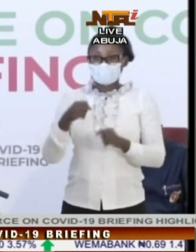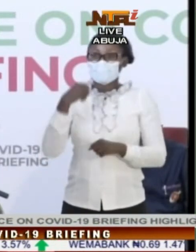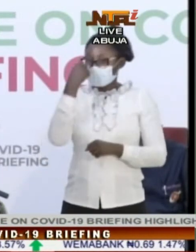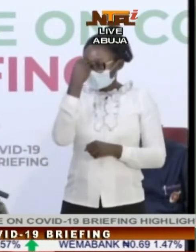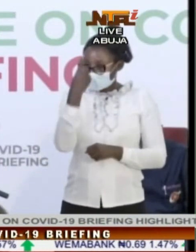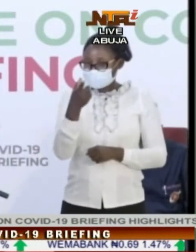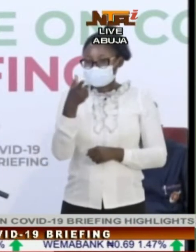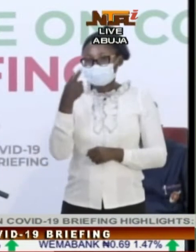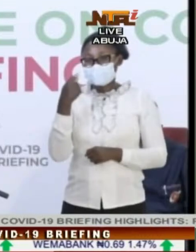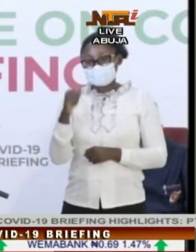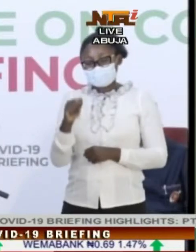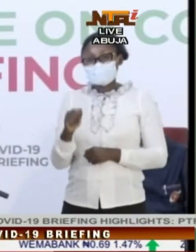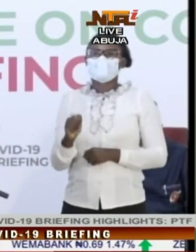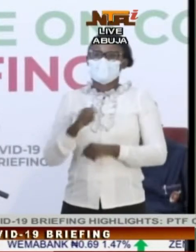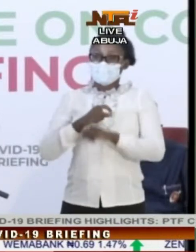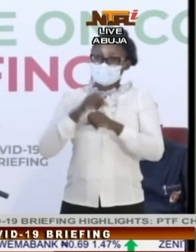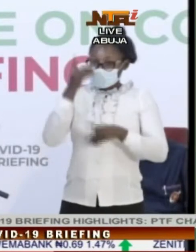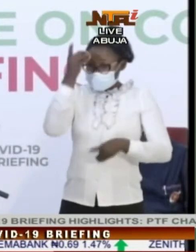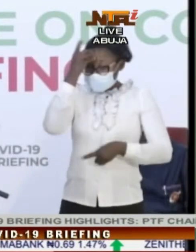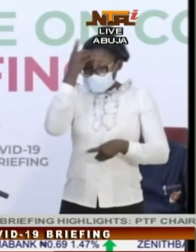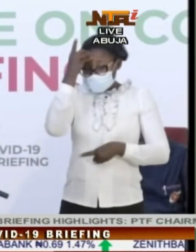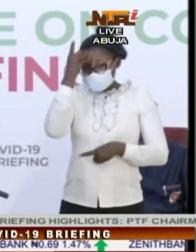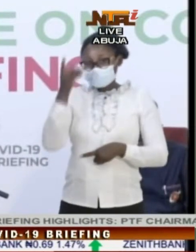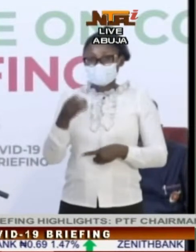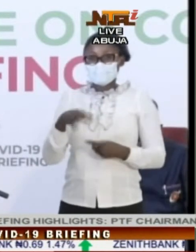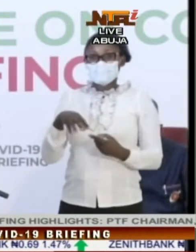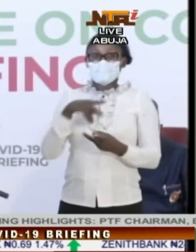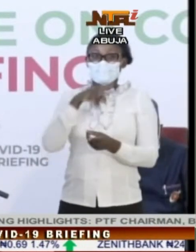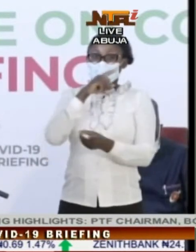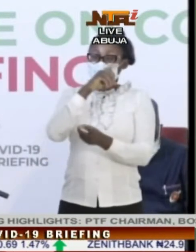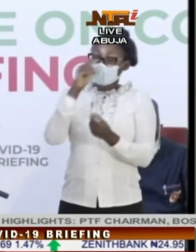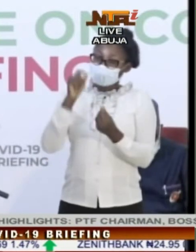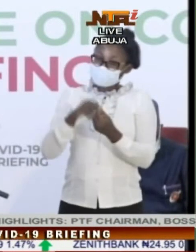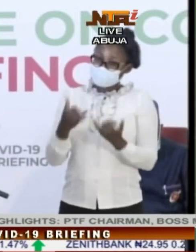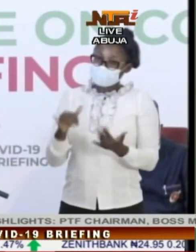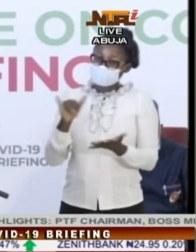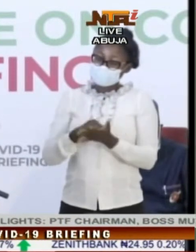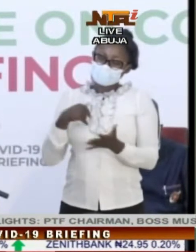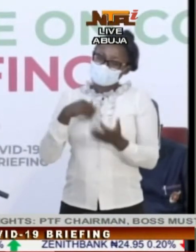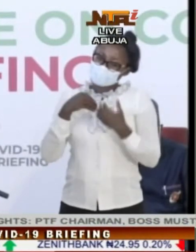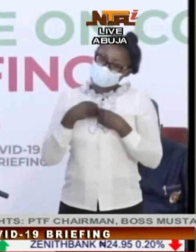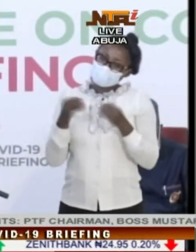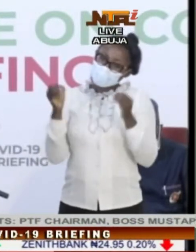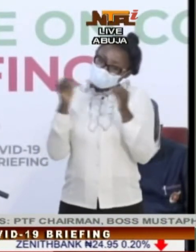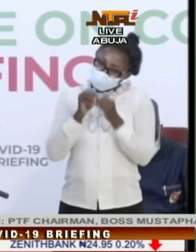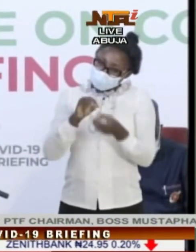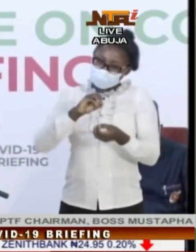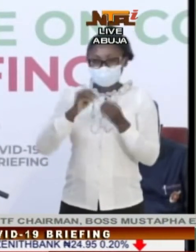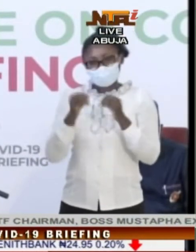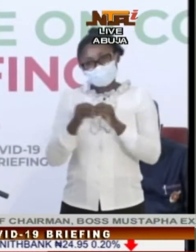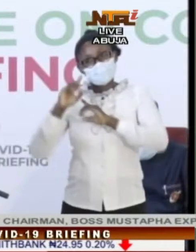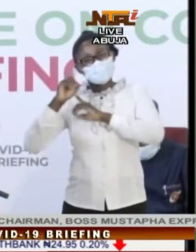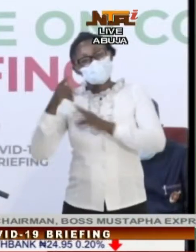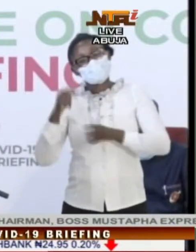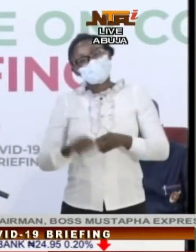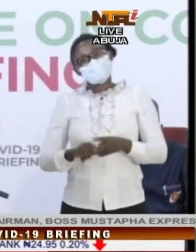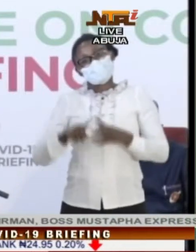the disease, particularly now that we are recording very high cases. Since the